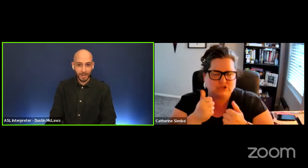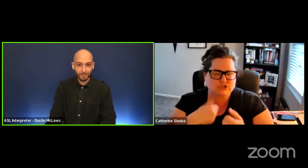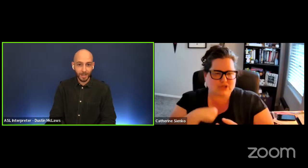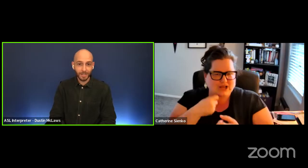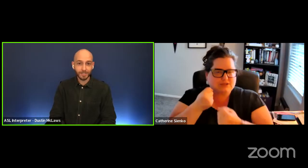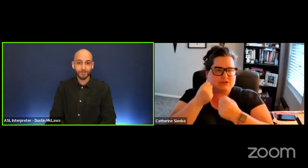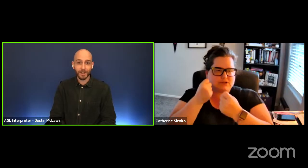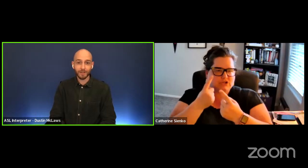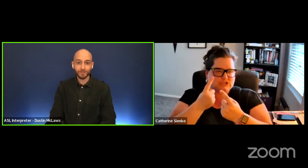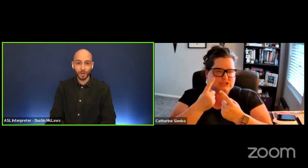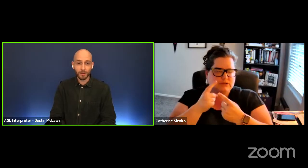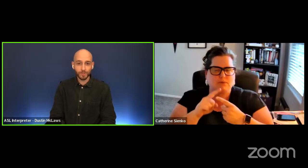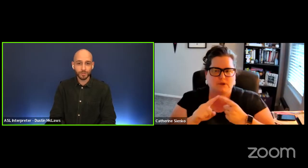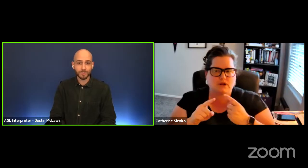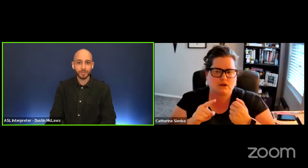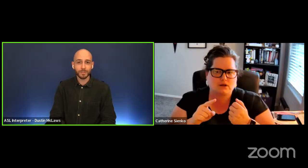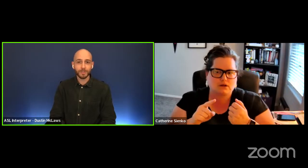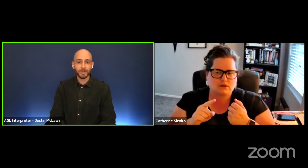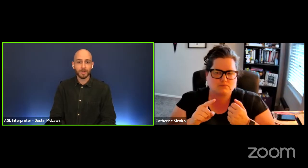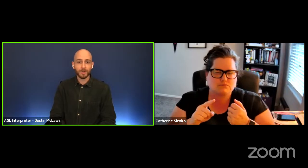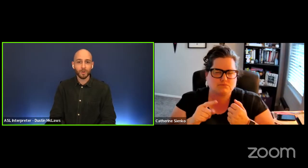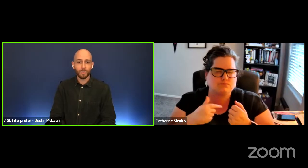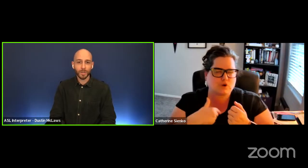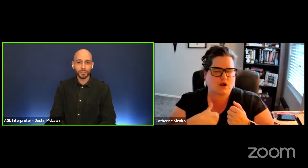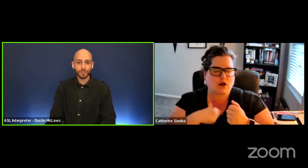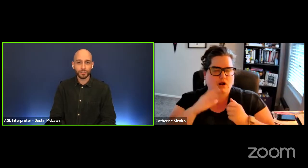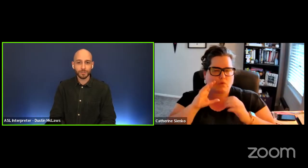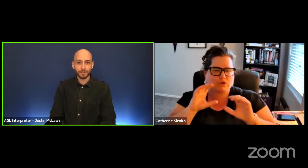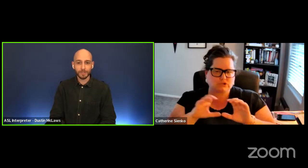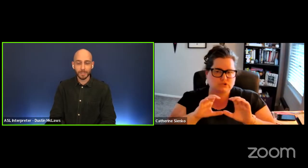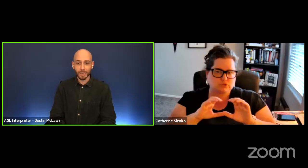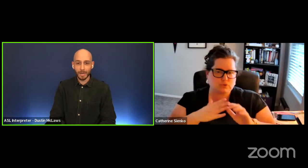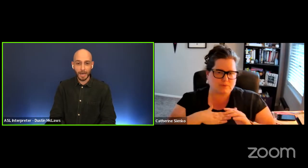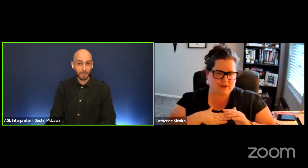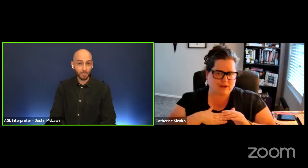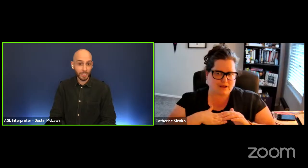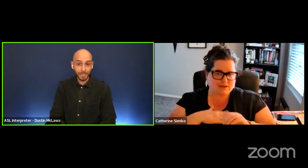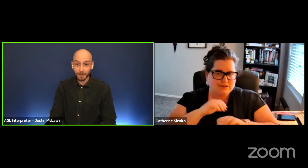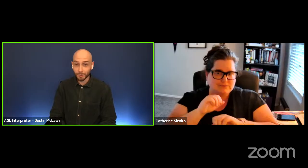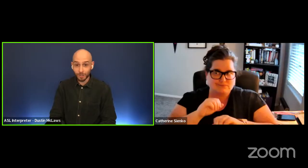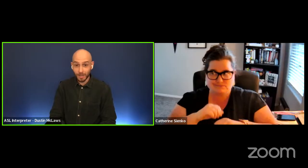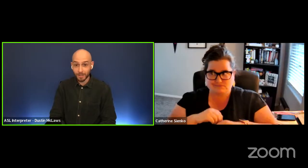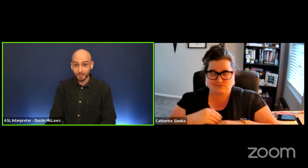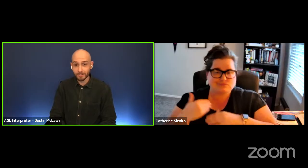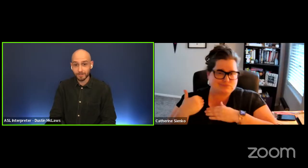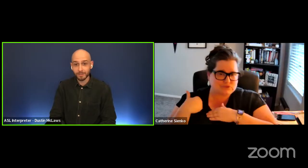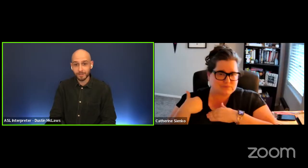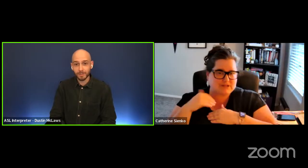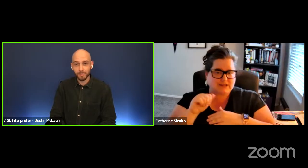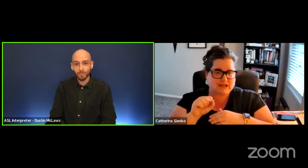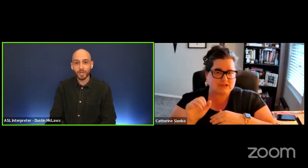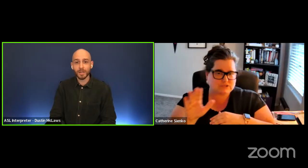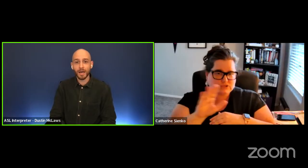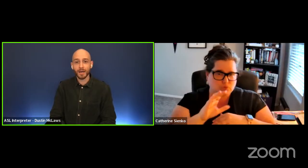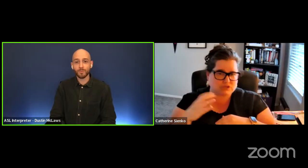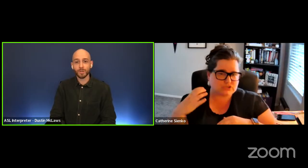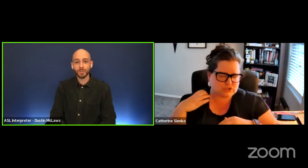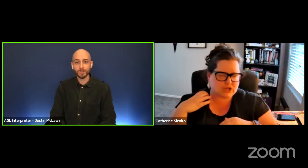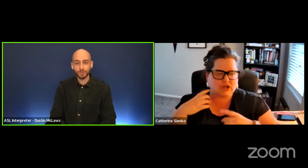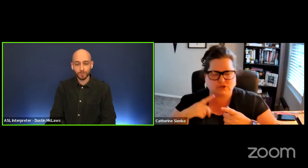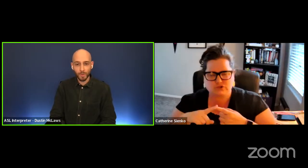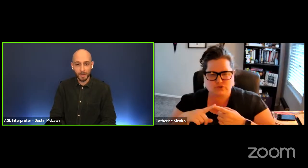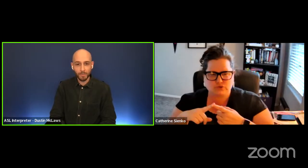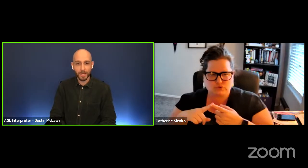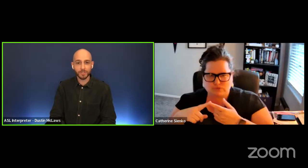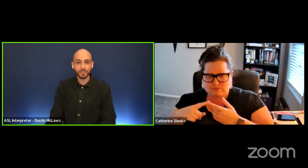Several of us have 9-to-5 jobs, which I completely understand, but I